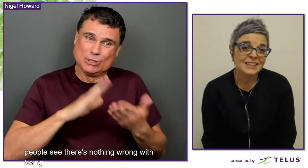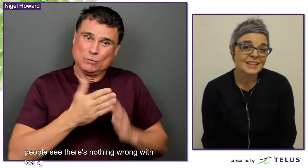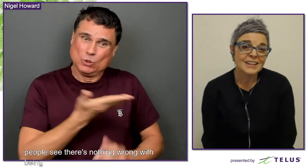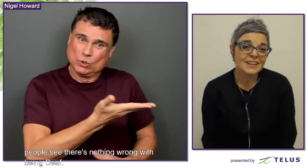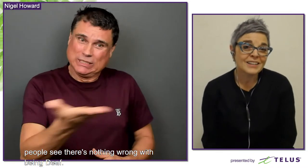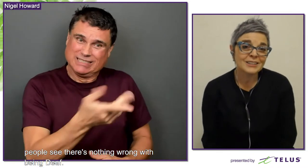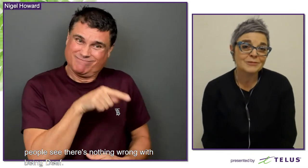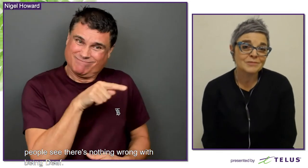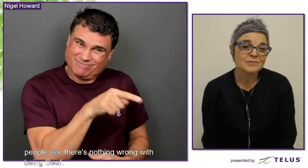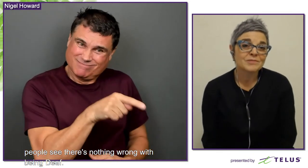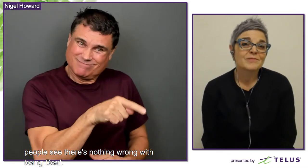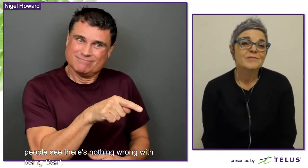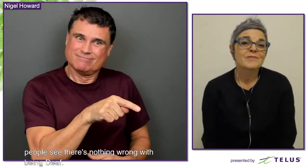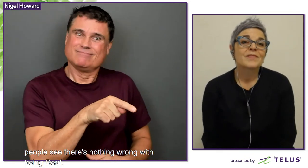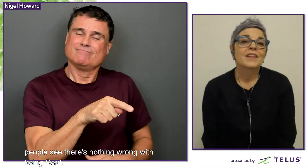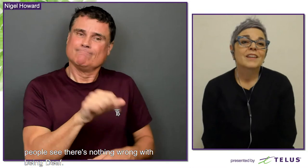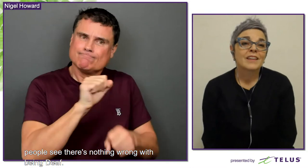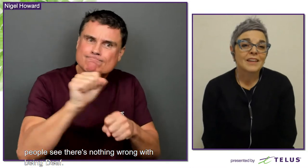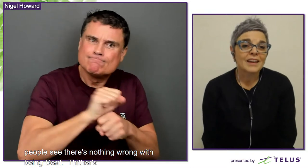difference.